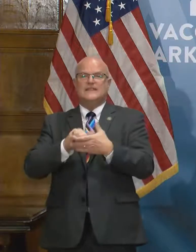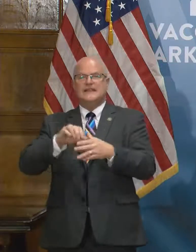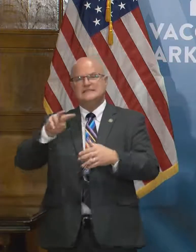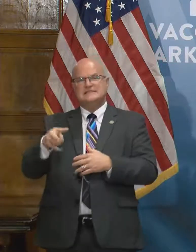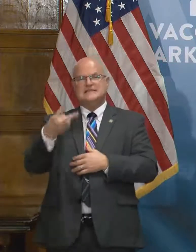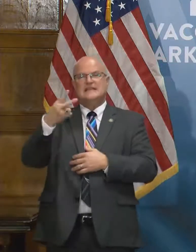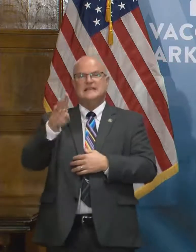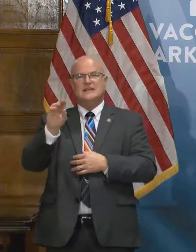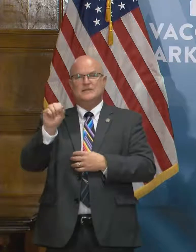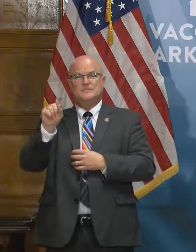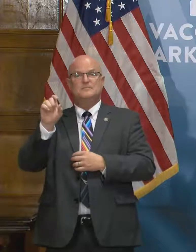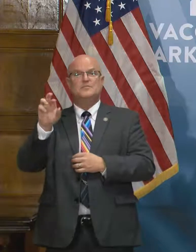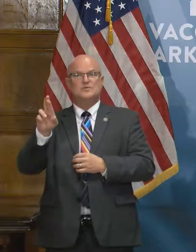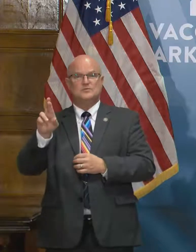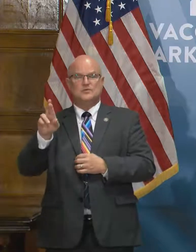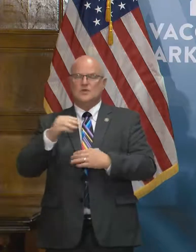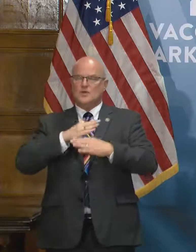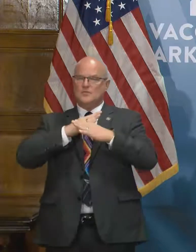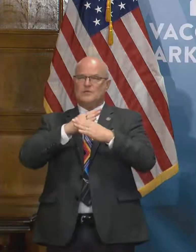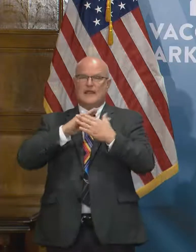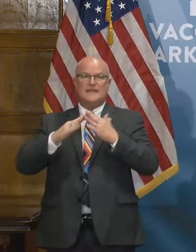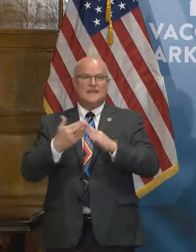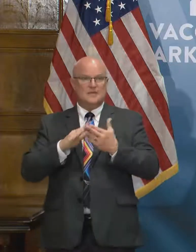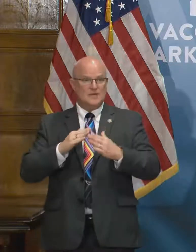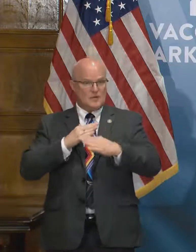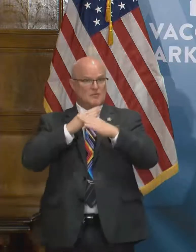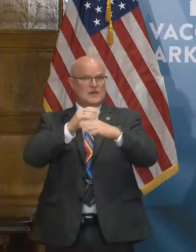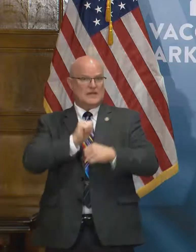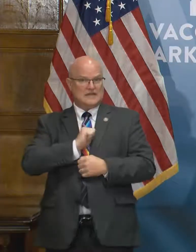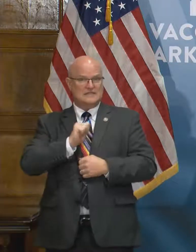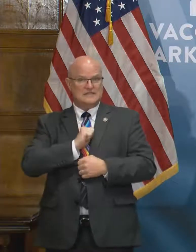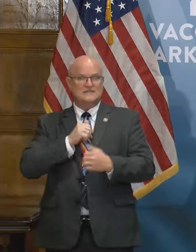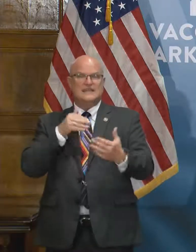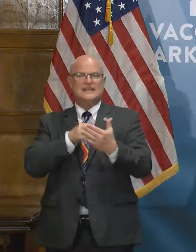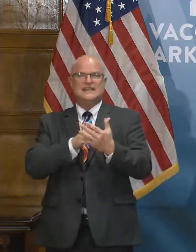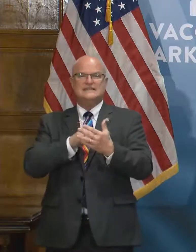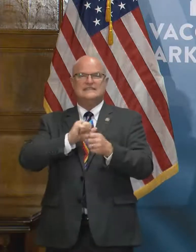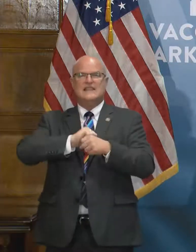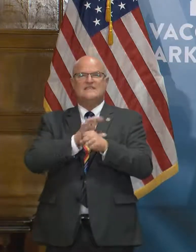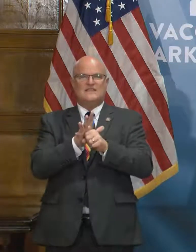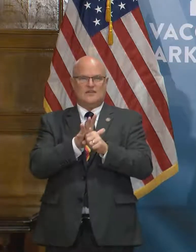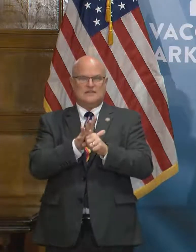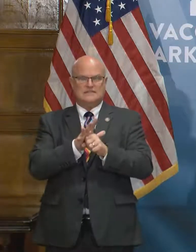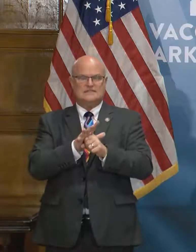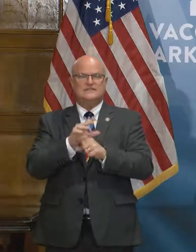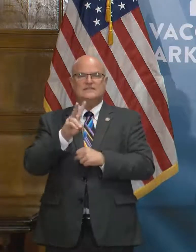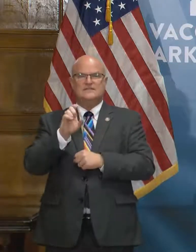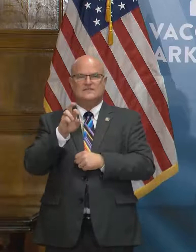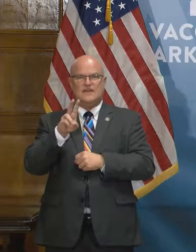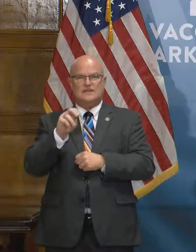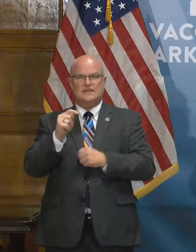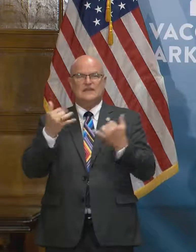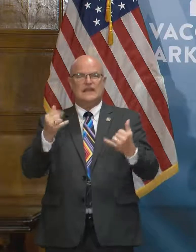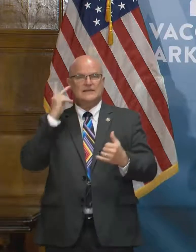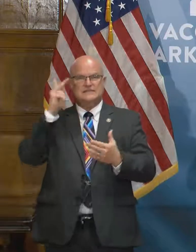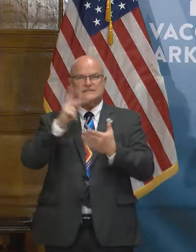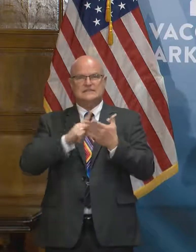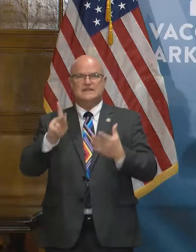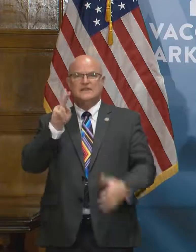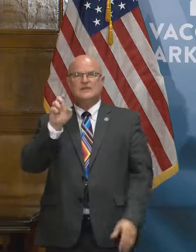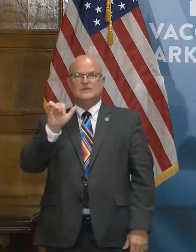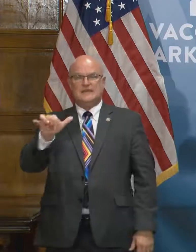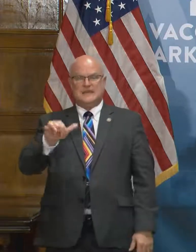booster dose. We need to protect our communities and protect ourselves against this variant. So I'll turn it over to Secretary Key